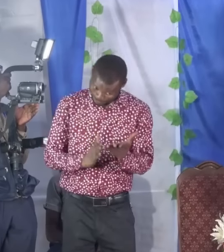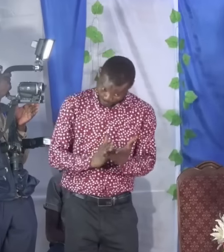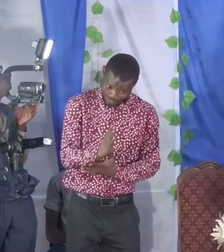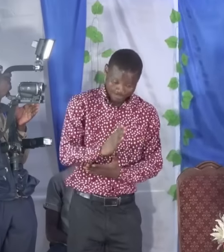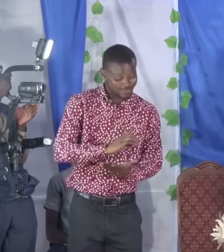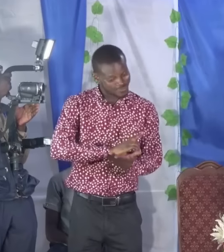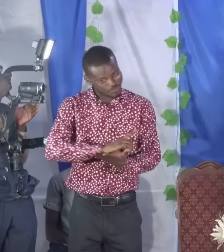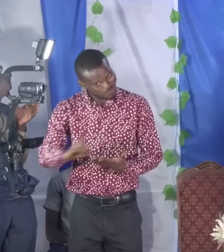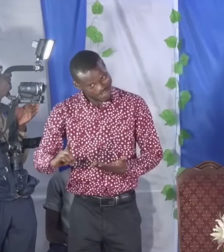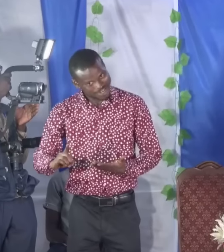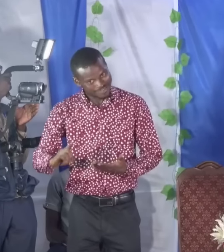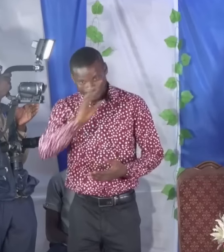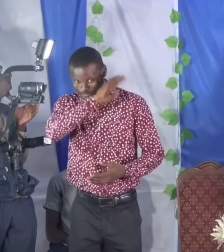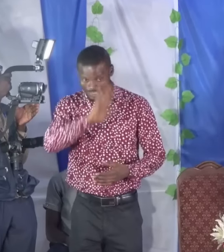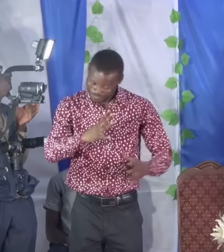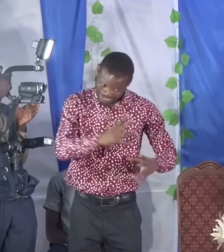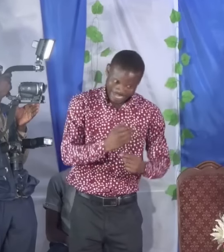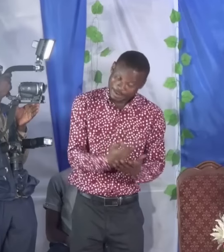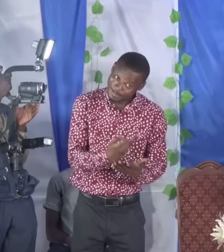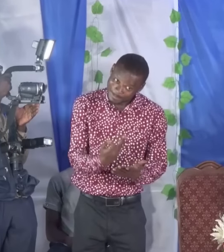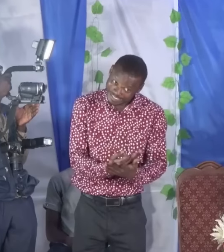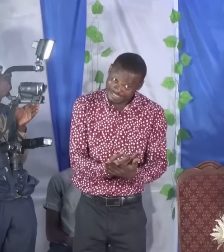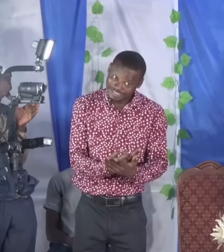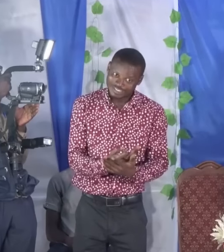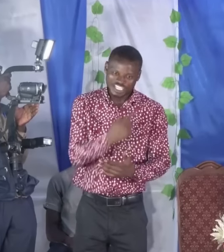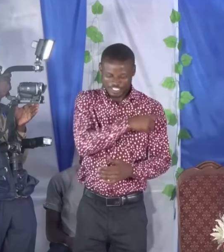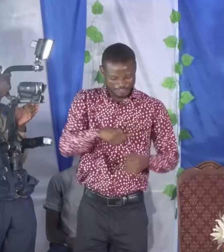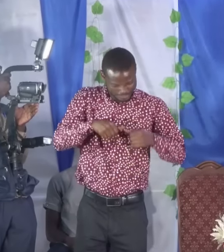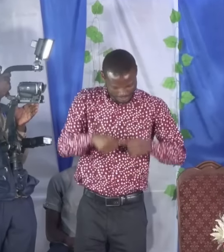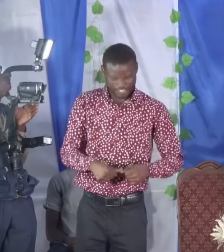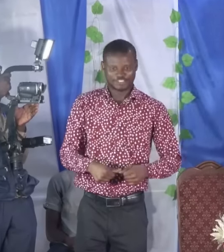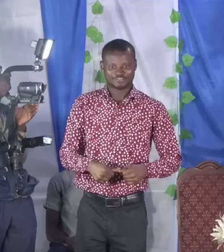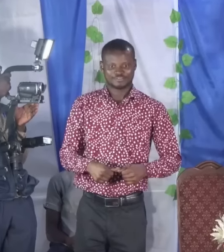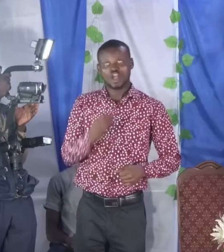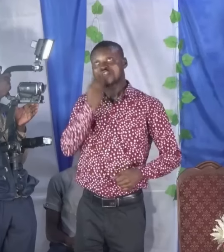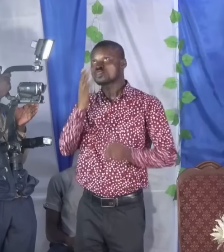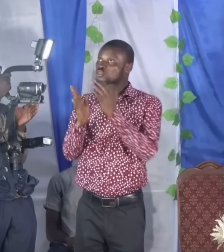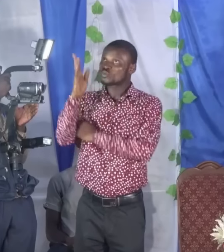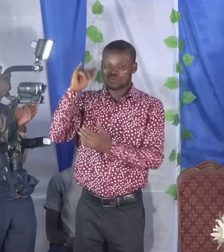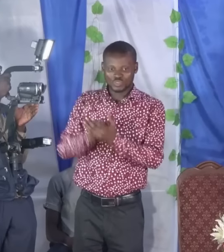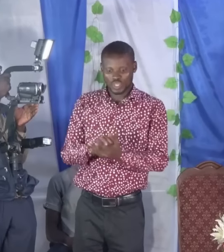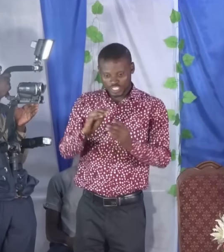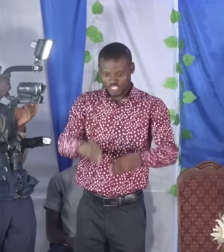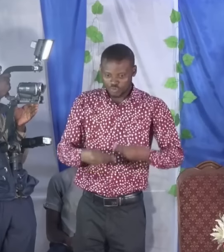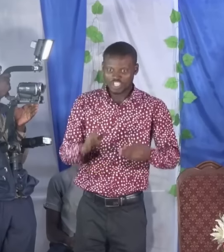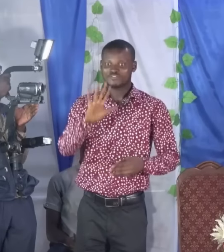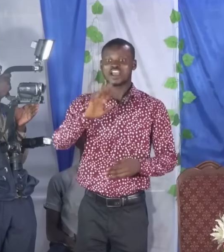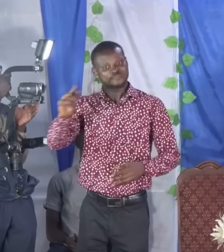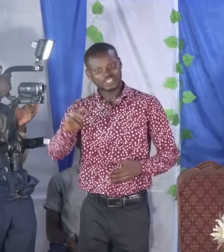sorry. I'm going to collection. I have less than 5 million. Now, me da meto 5 million. Let's just say, I'm not watching you, no. Me anya he.